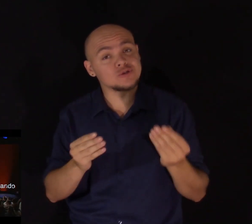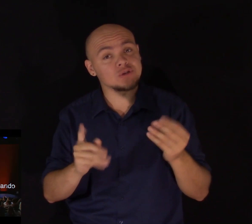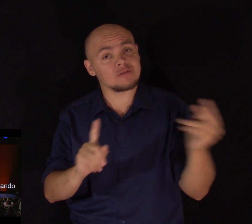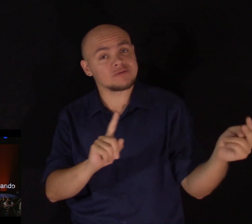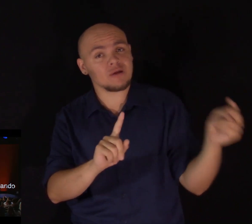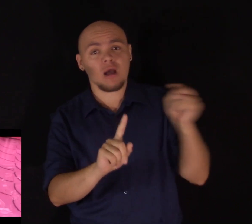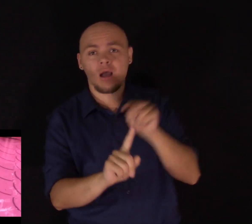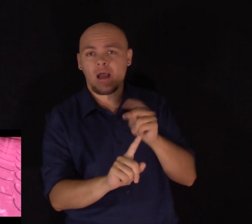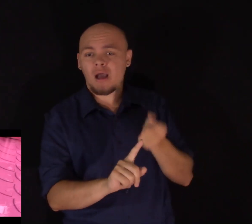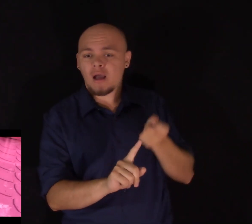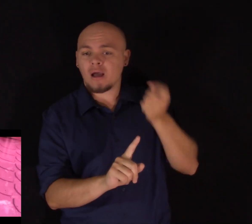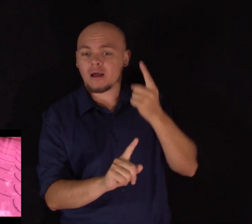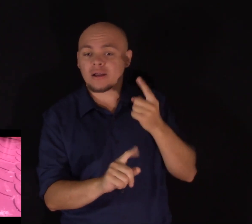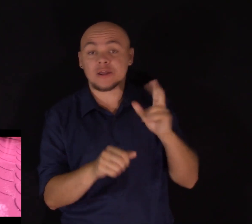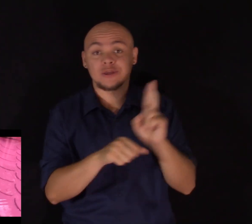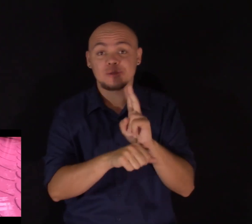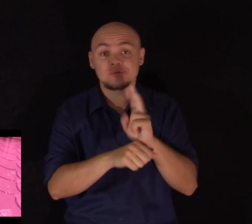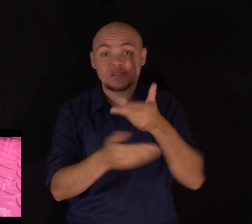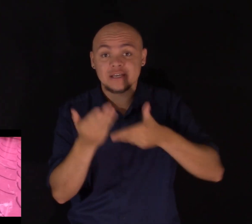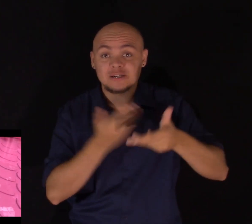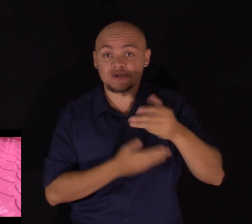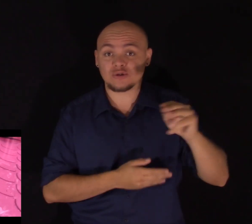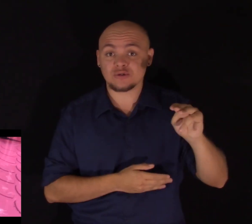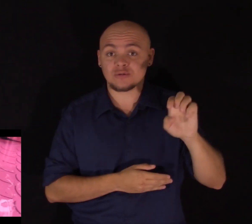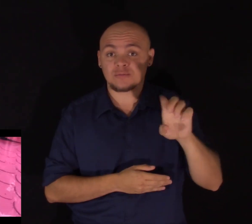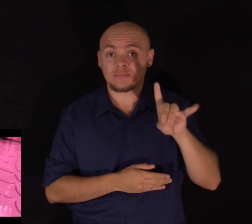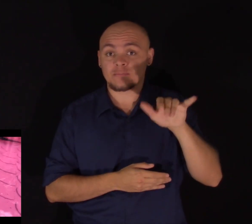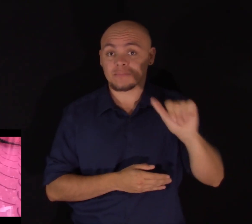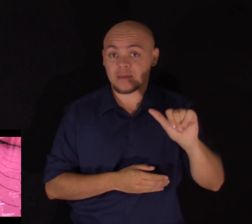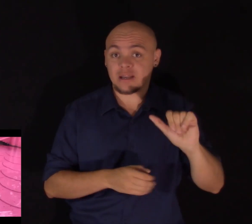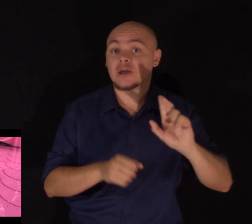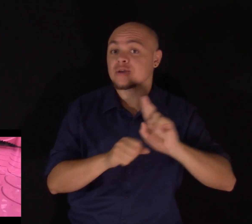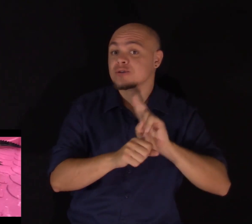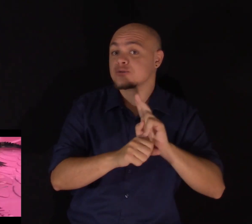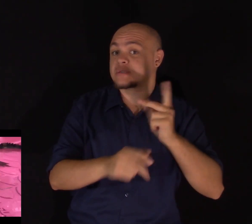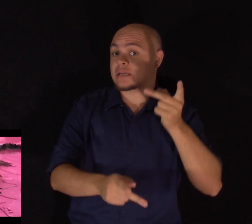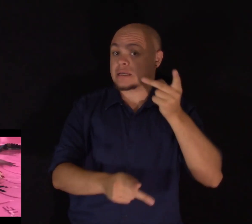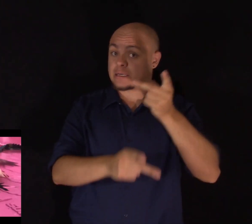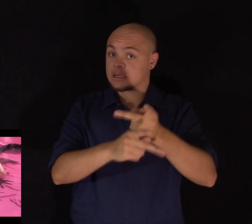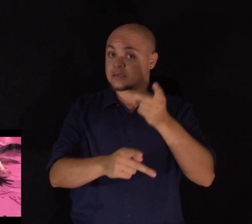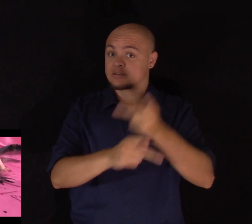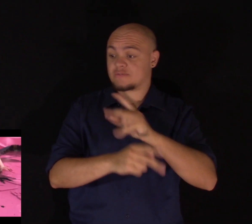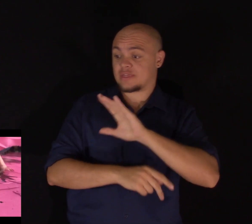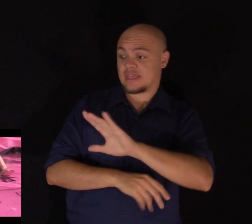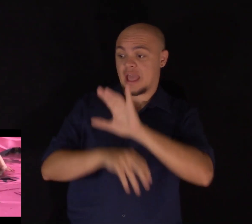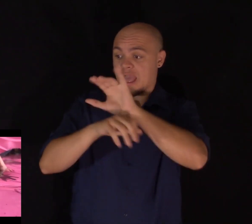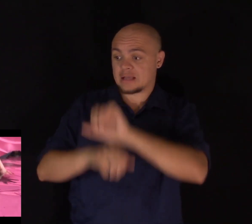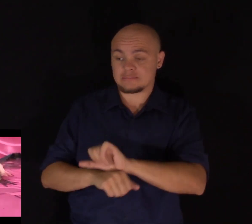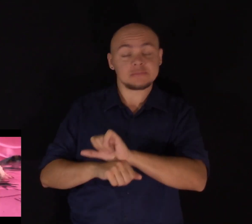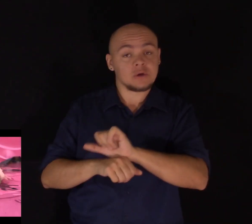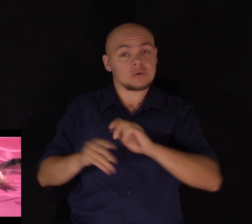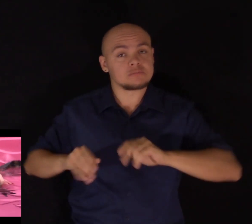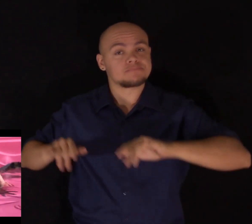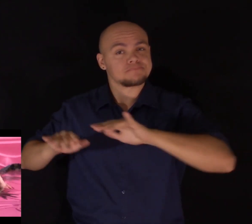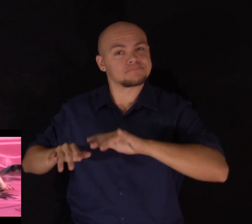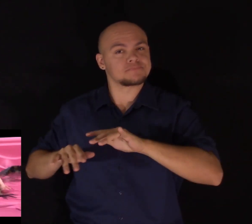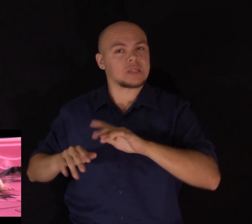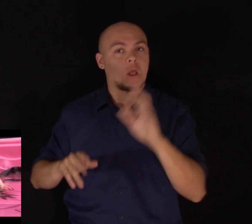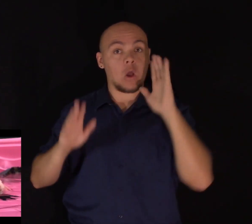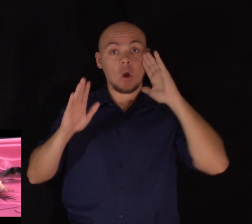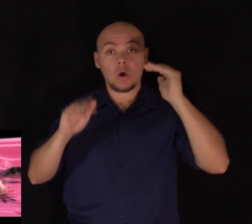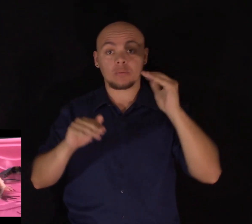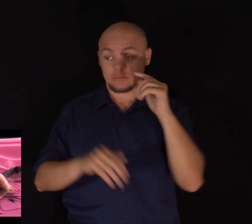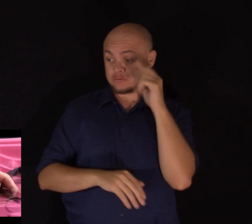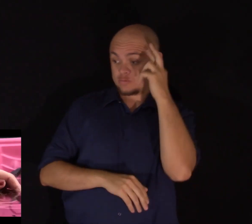and crocodiles and using social media in conjunction with conservation education, it is my hope that we can all realize